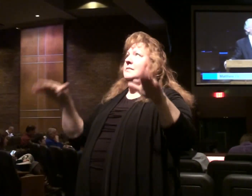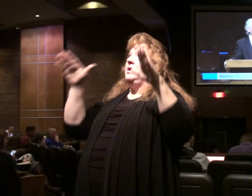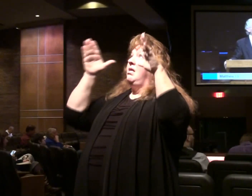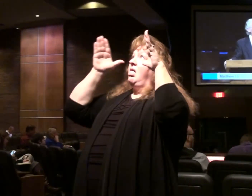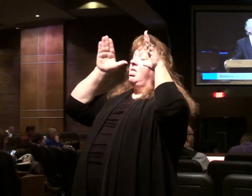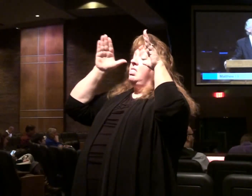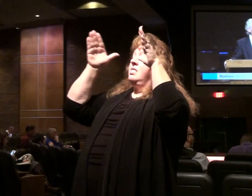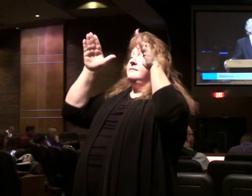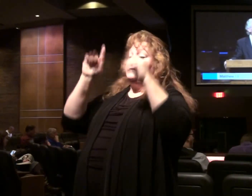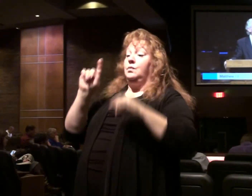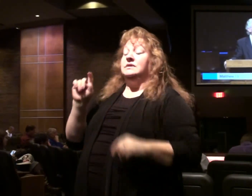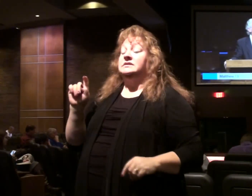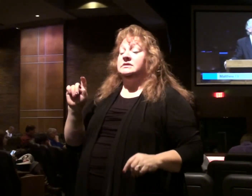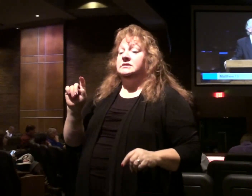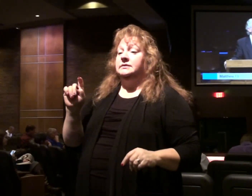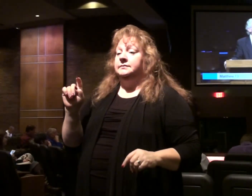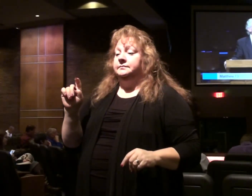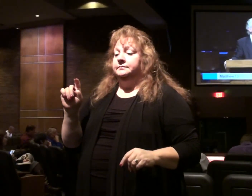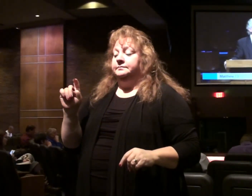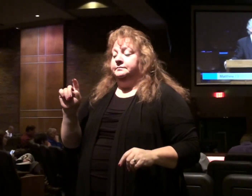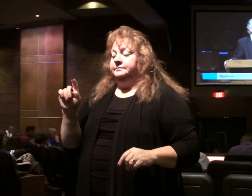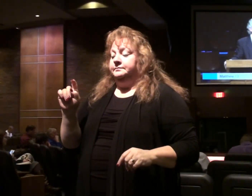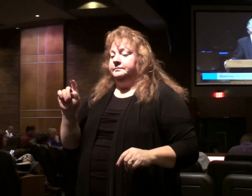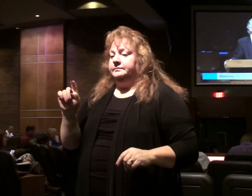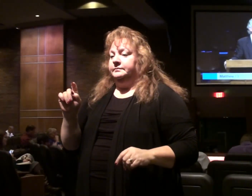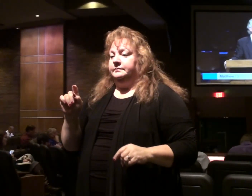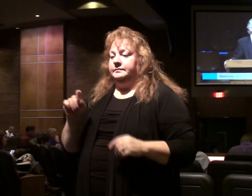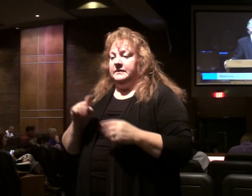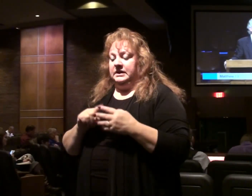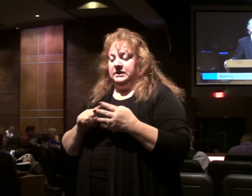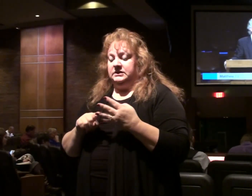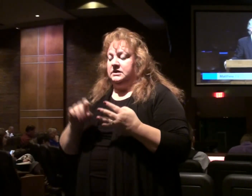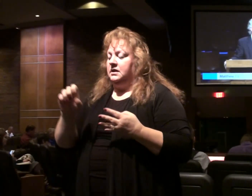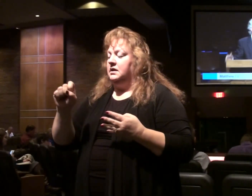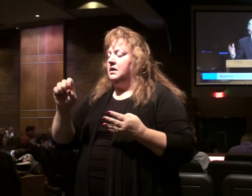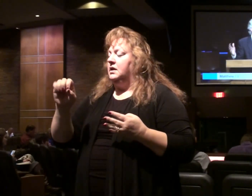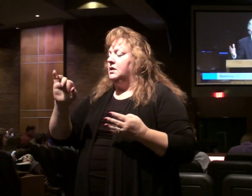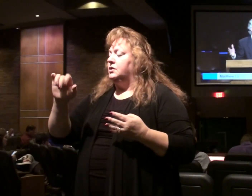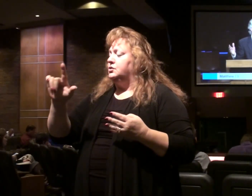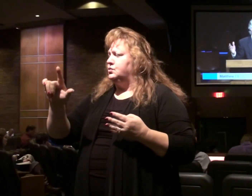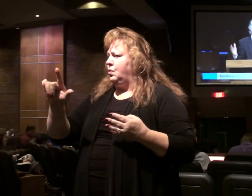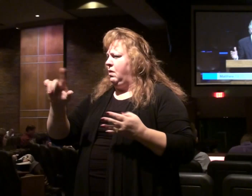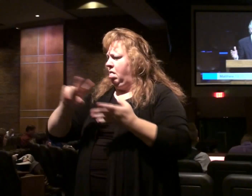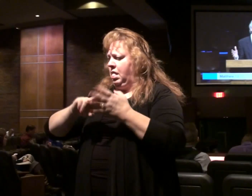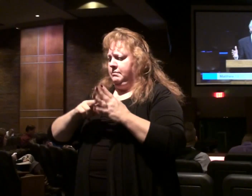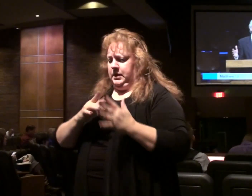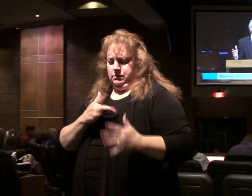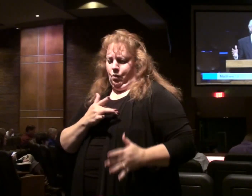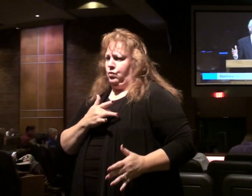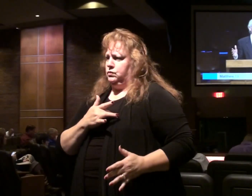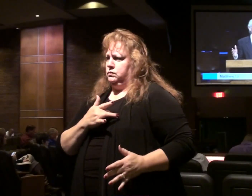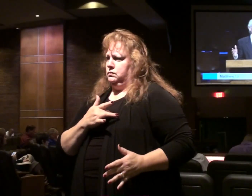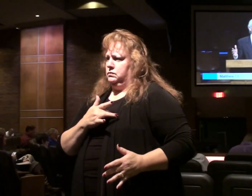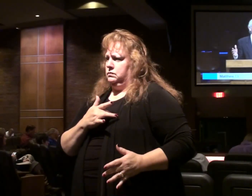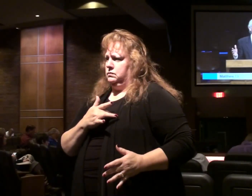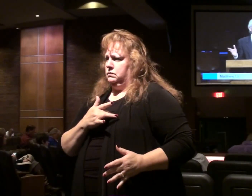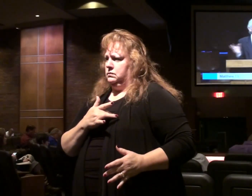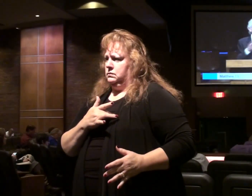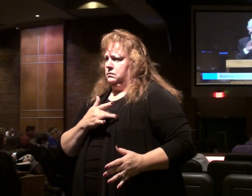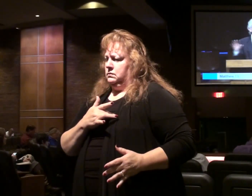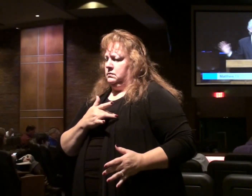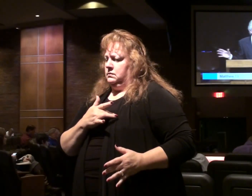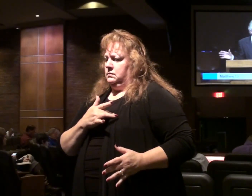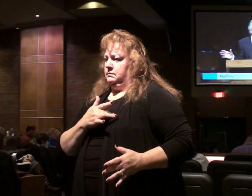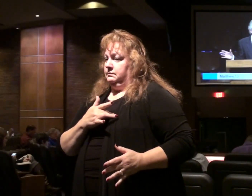this parable is on the soils. The soils represent the hearts. And